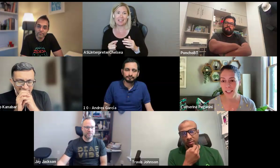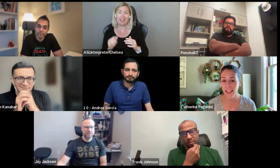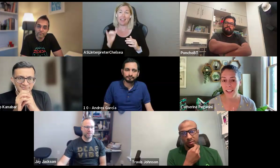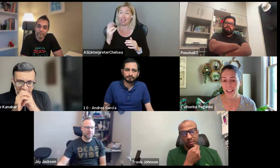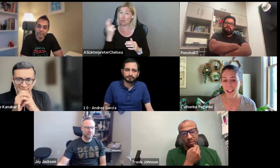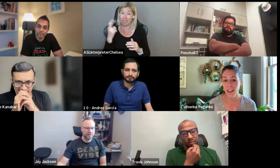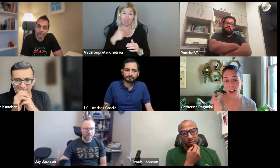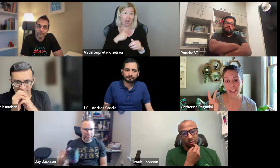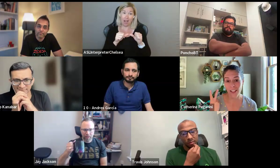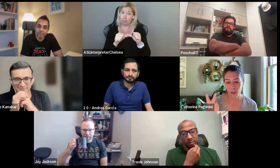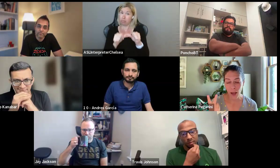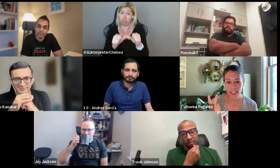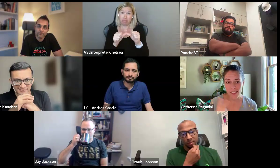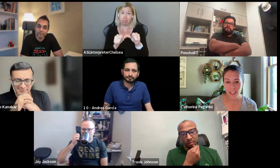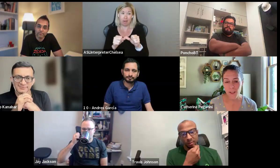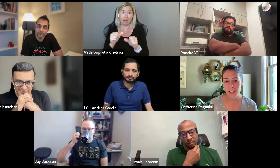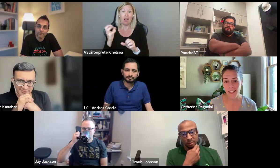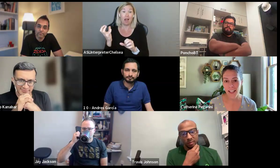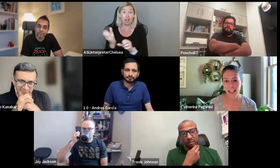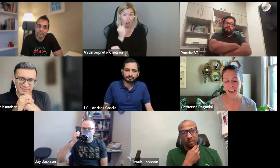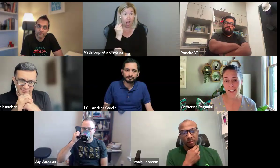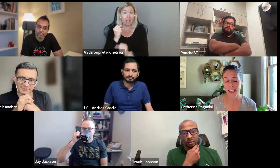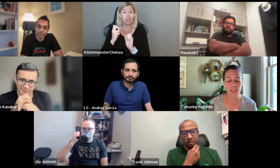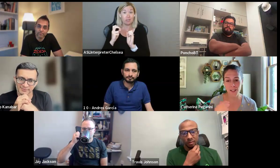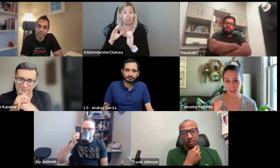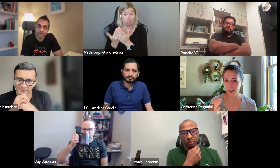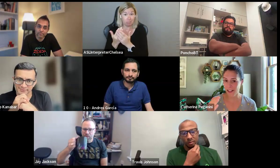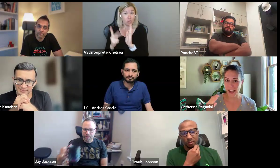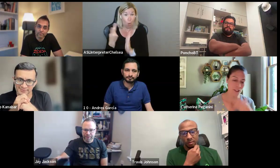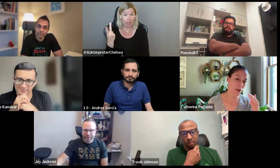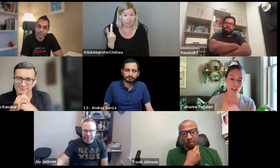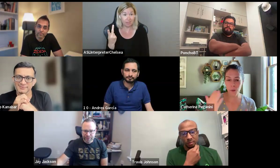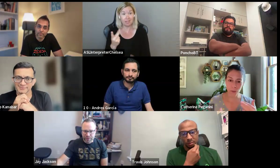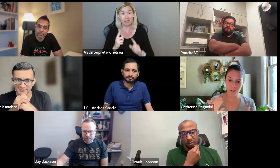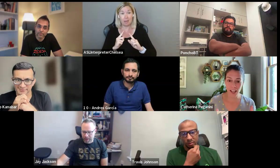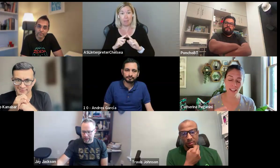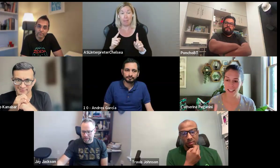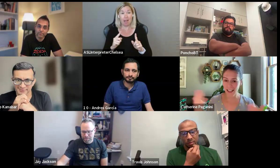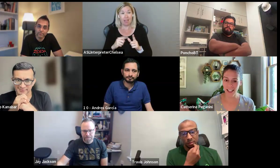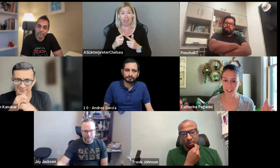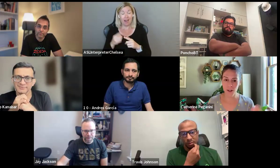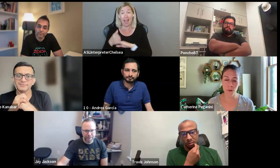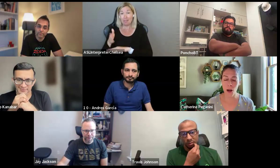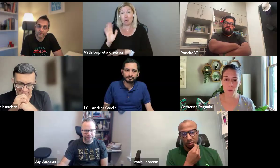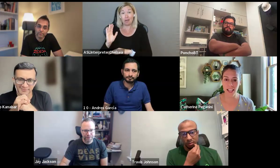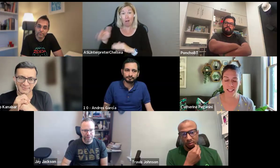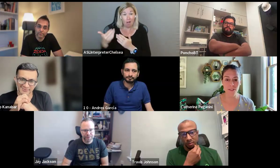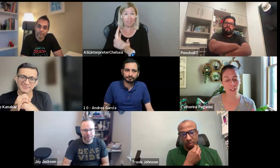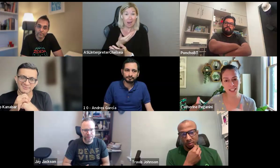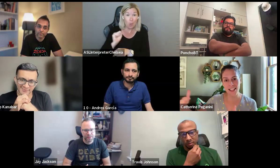we got there twice included. And then that's, and then after all the work we've done, and then like, Rob just gets invited. So it's like,